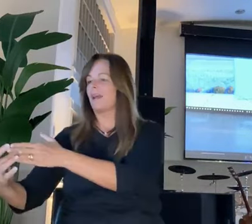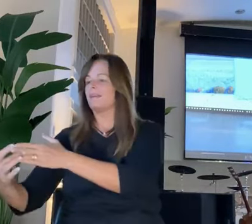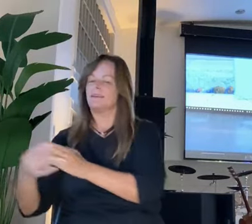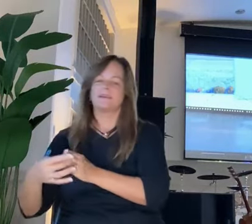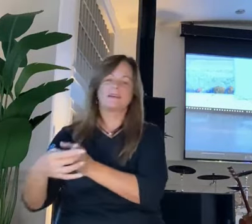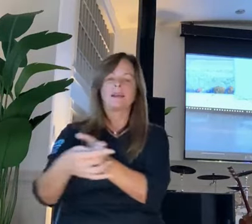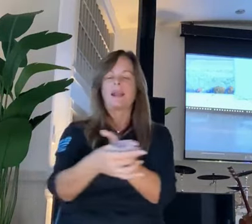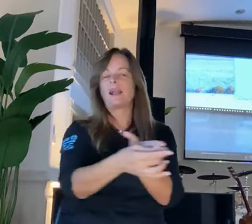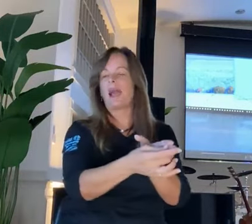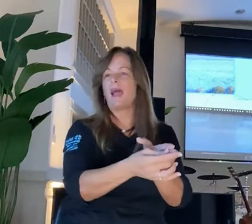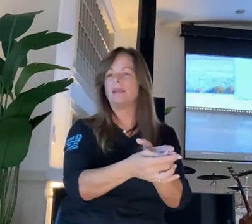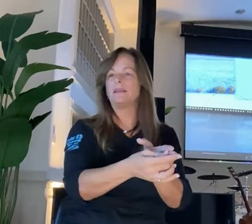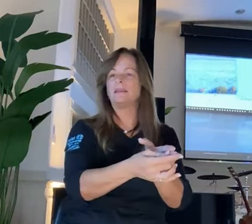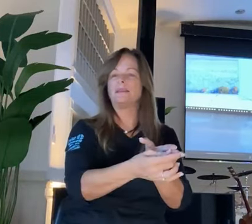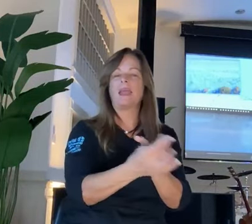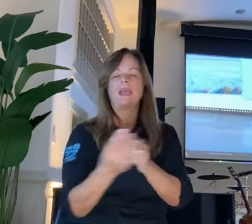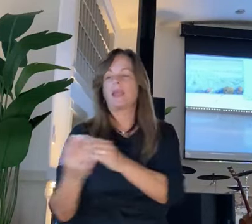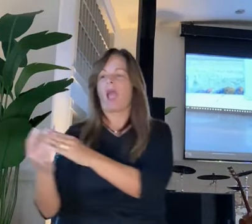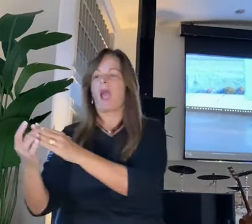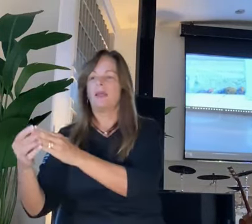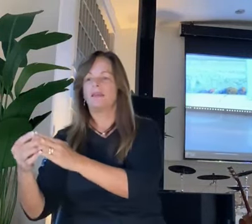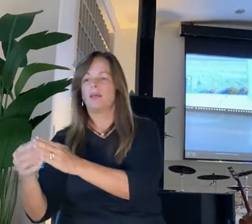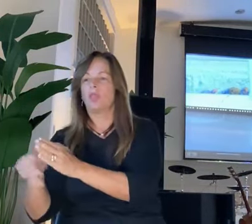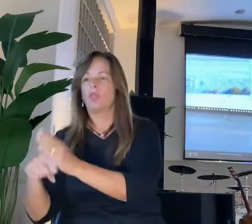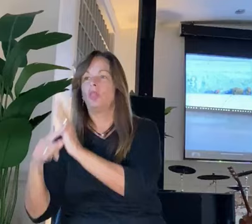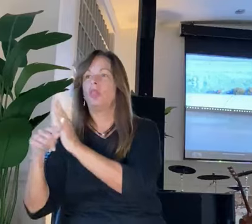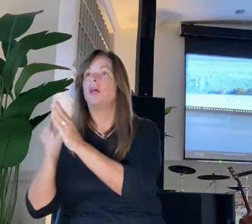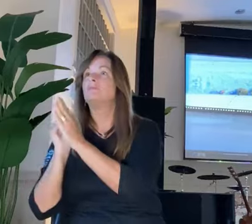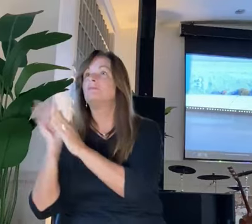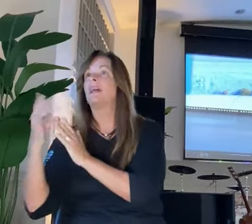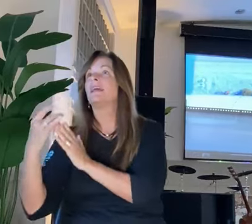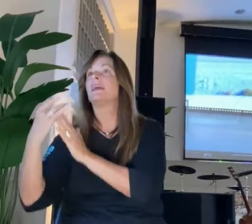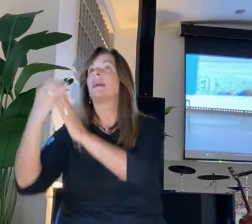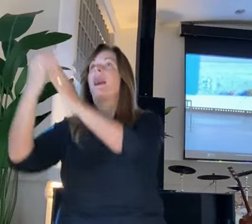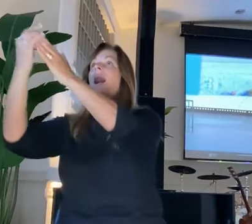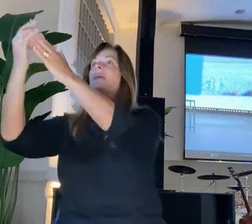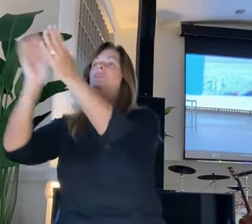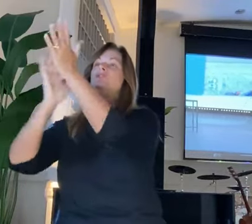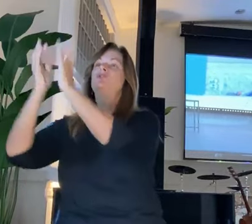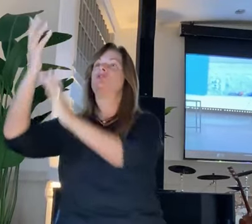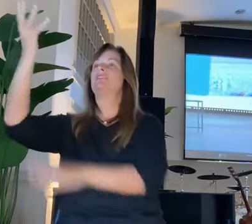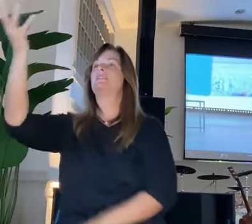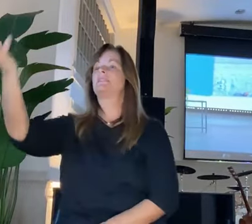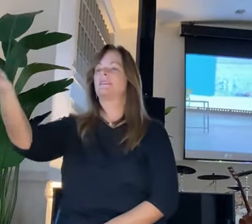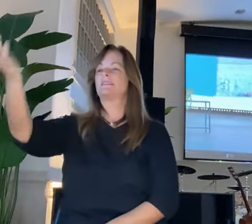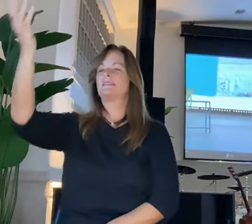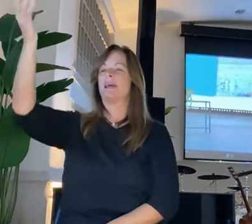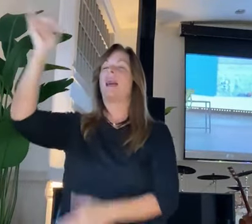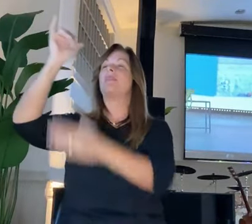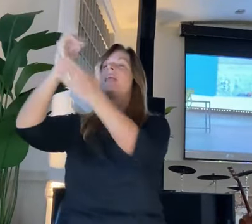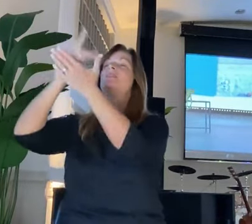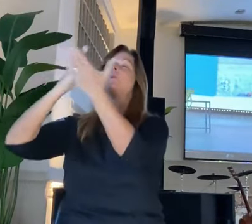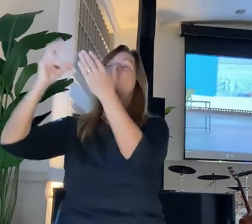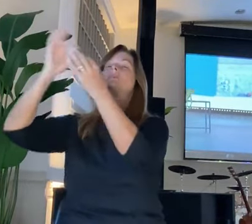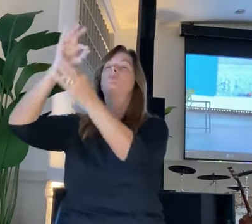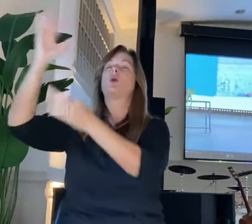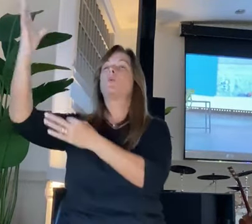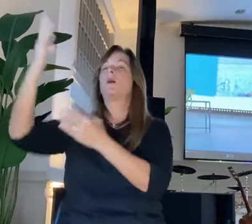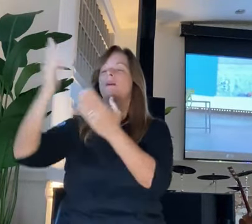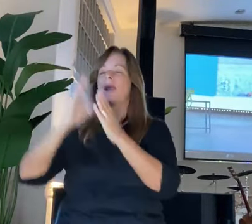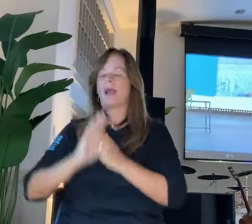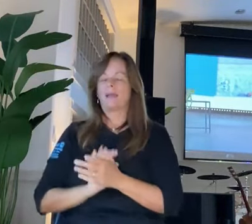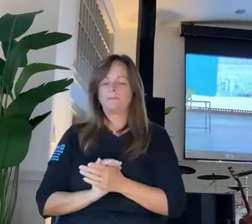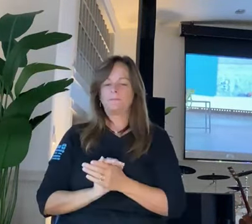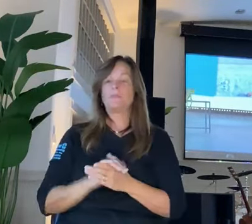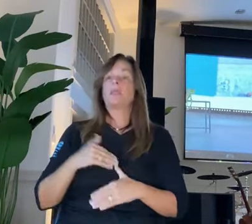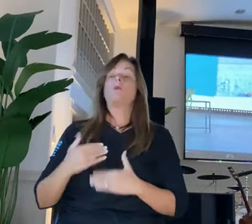life. And that was only going to be found in God. And then once you come to God, the Holy Spirit will illuminate things